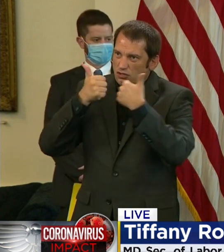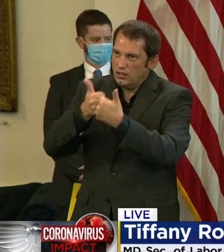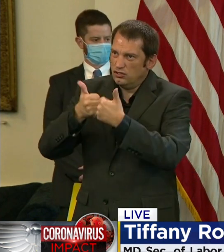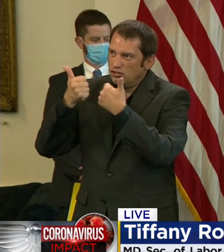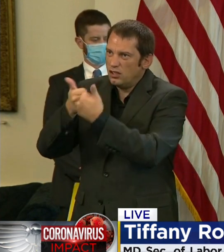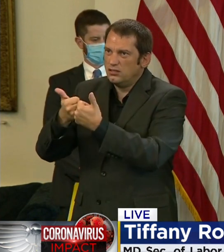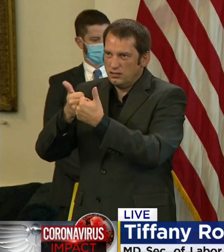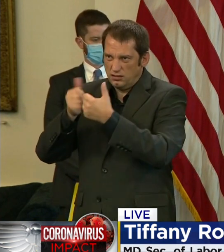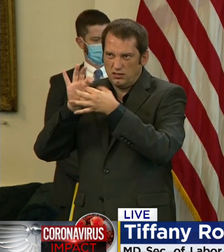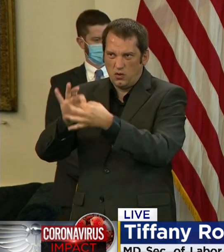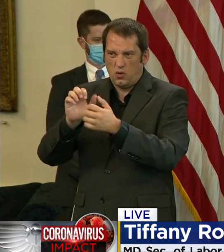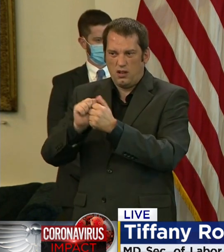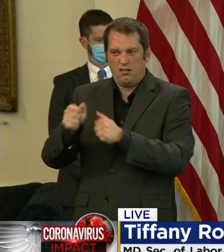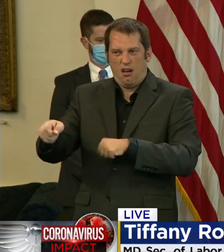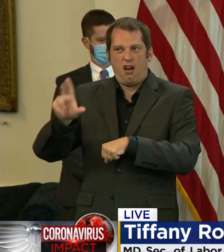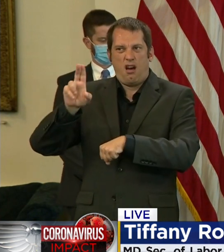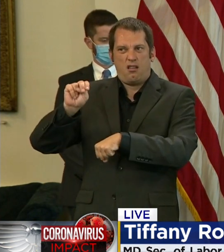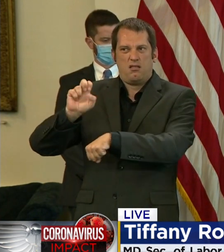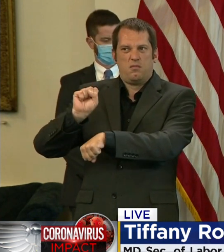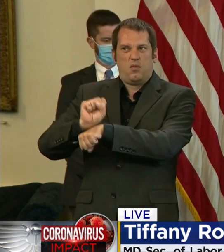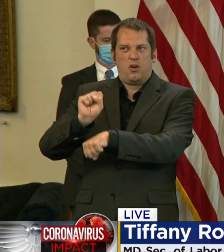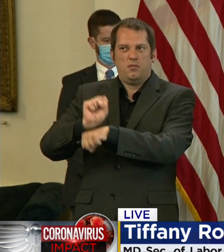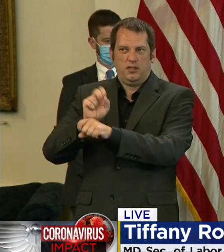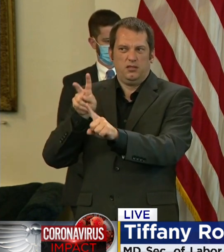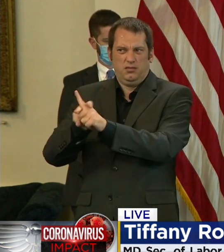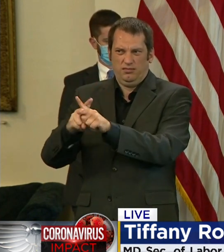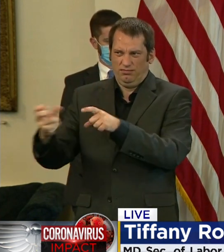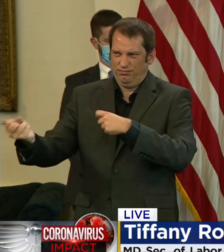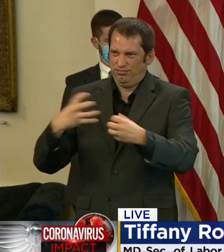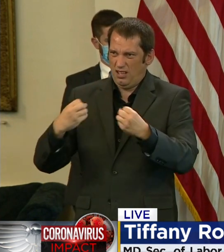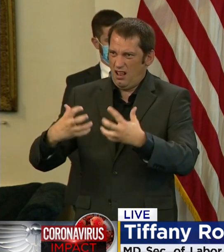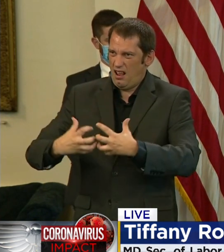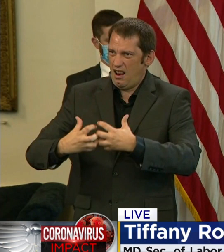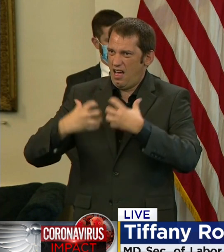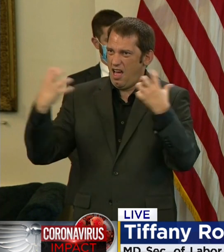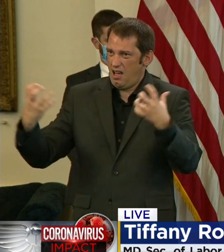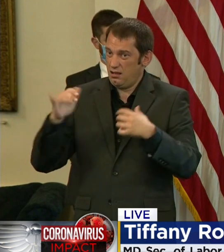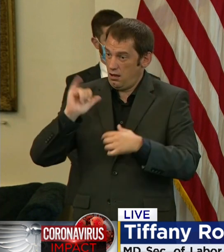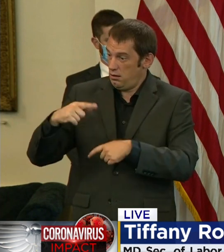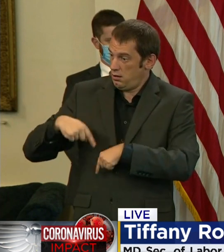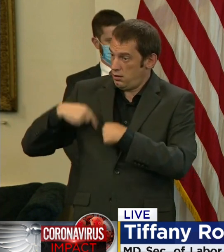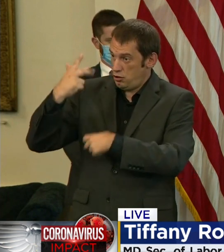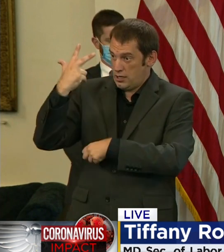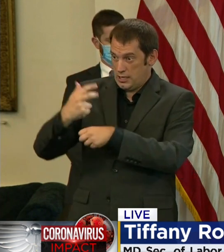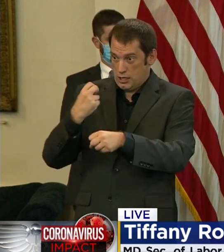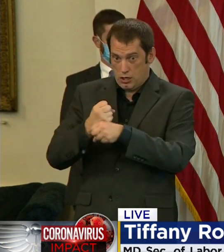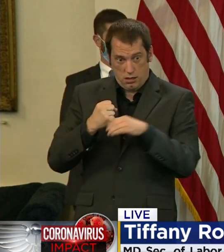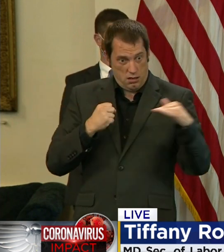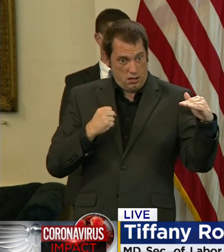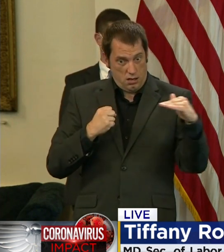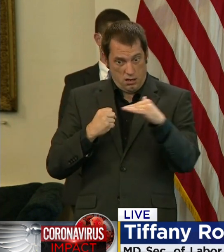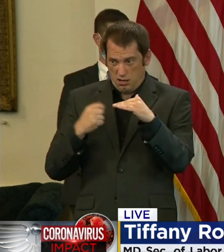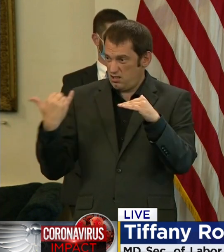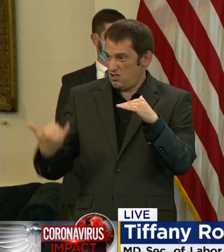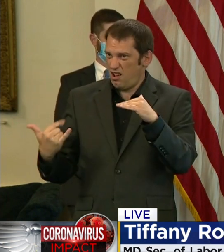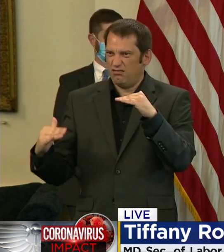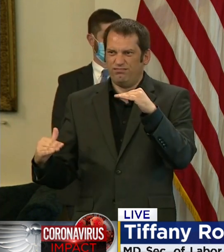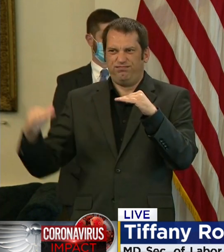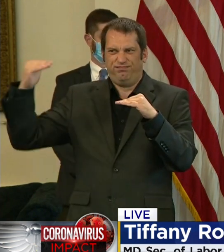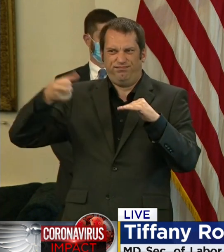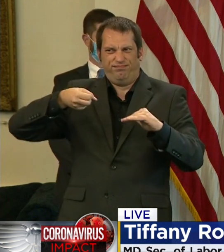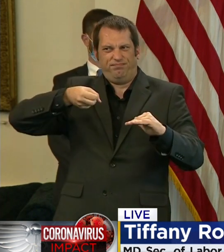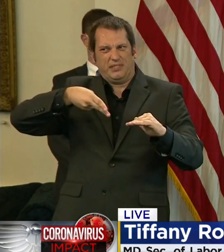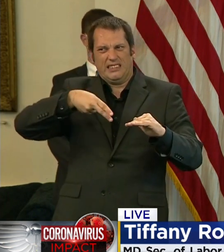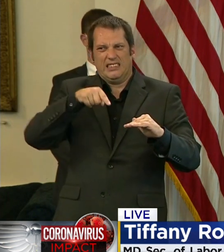3 years. We created a brand new online application in a matter of weeks to administer 3 new CARES Act unemployment